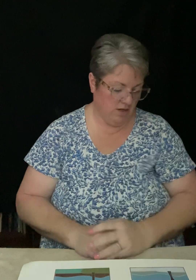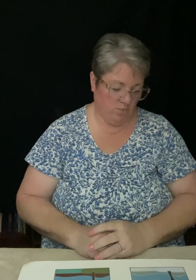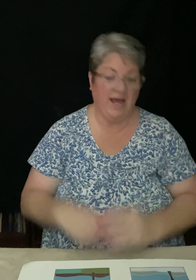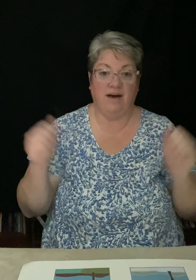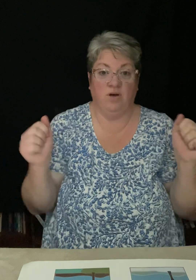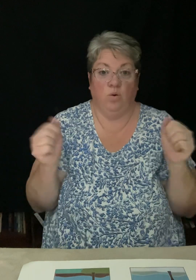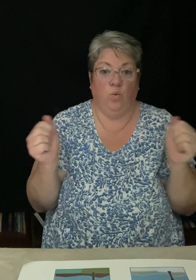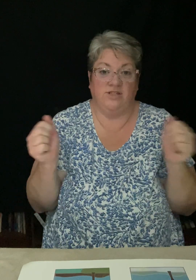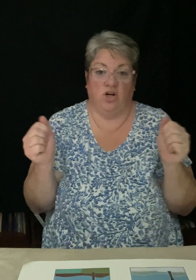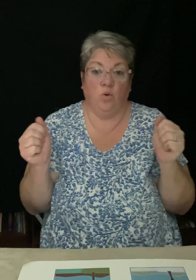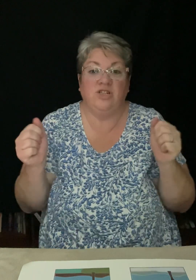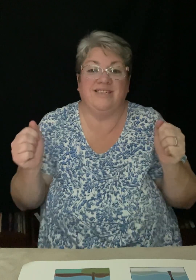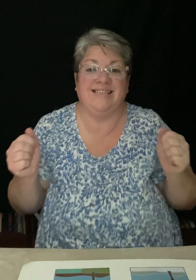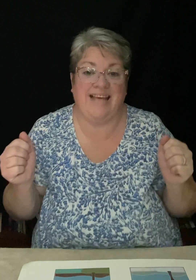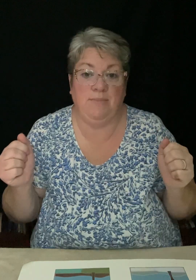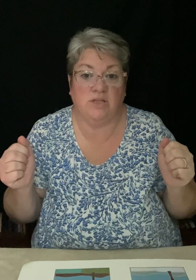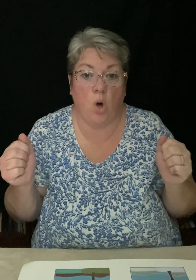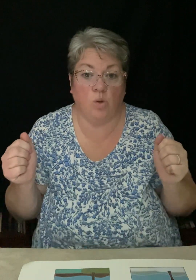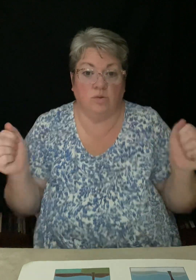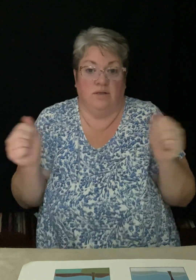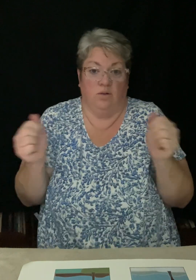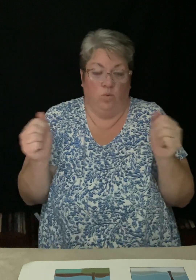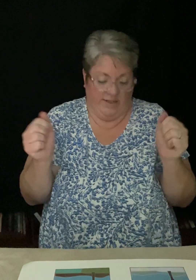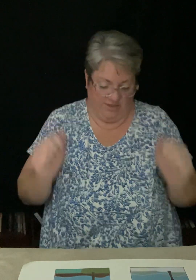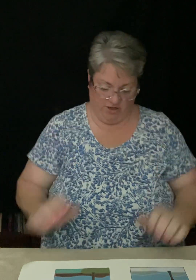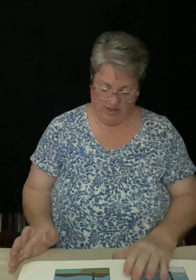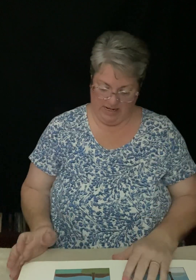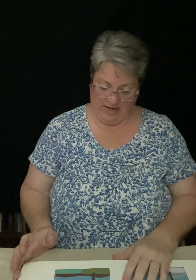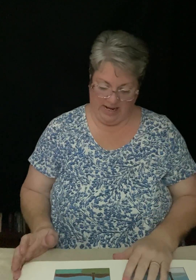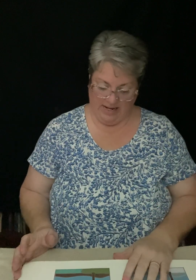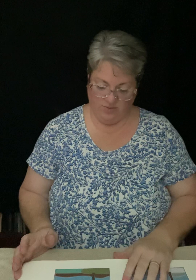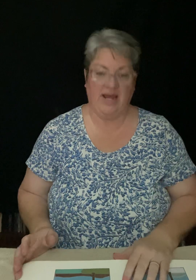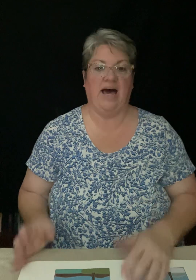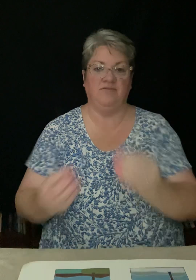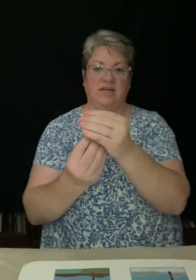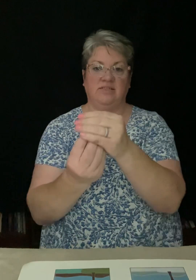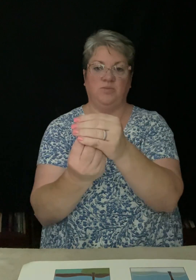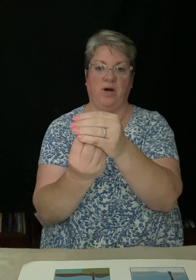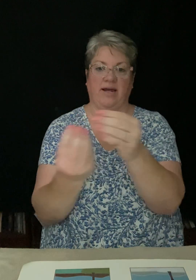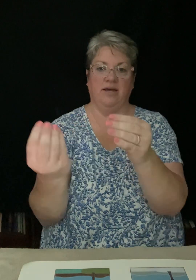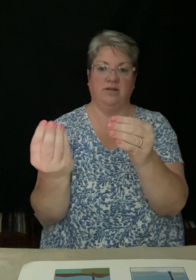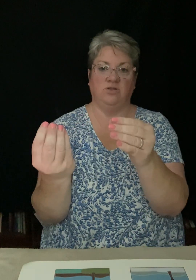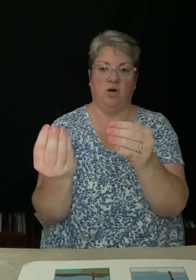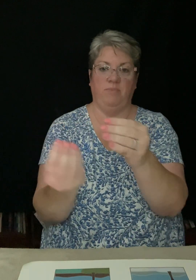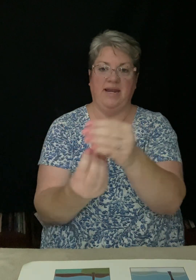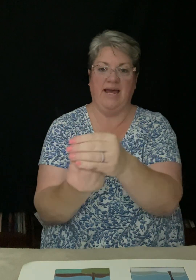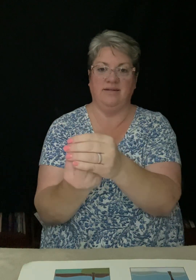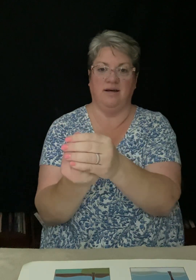We have winter, which is the same as cold, winter. And we have spring. So bud hand comes